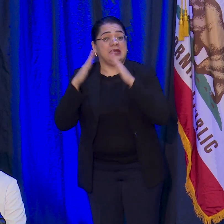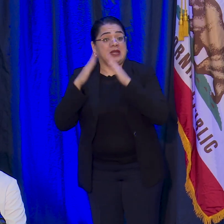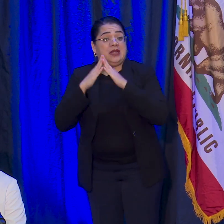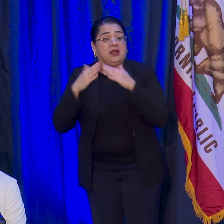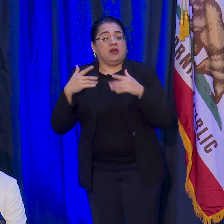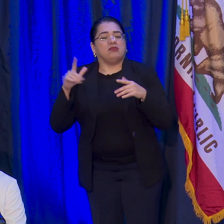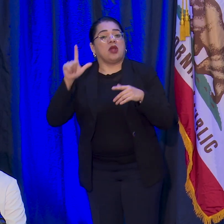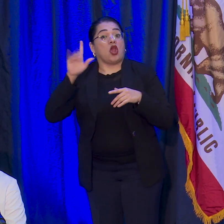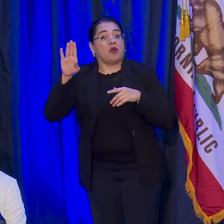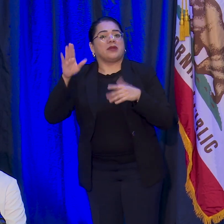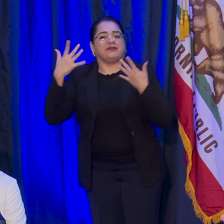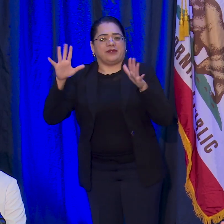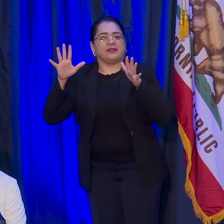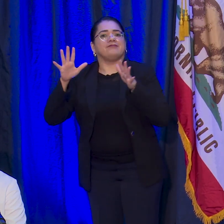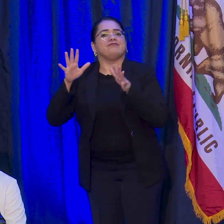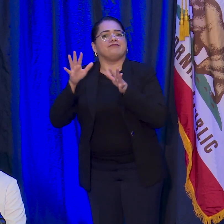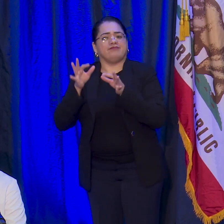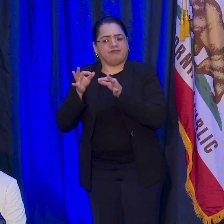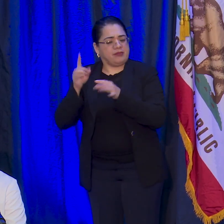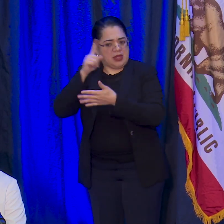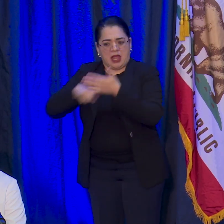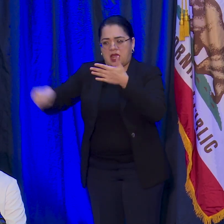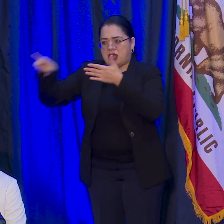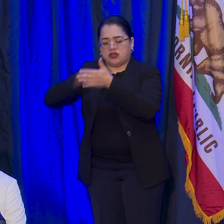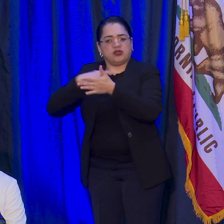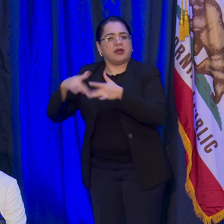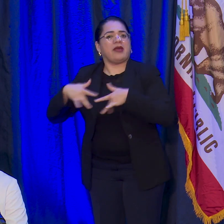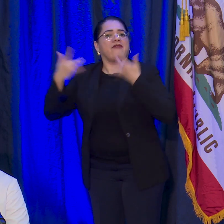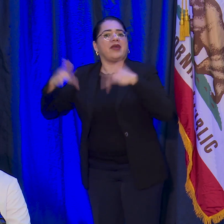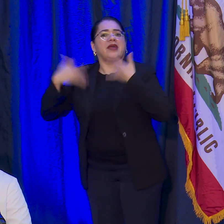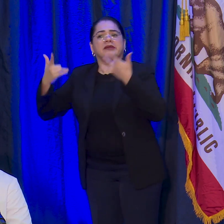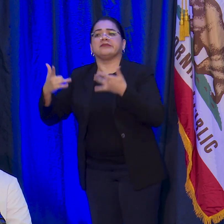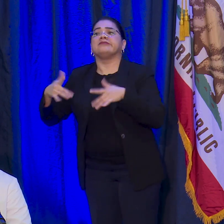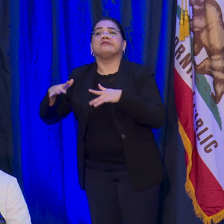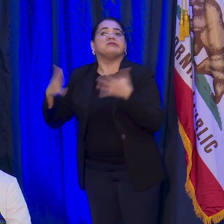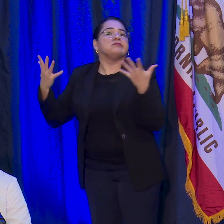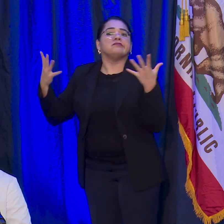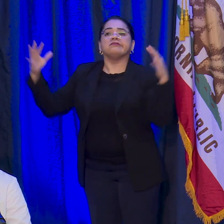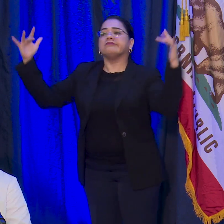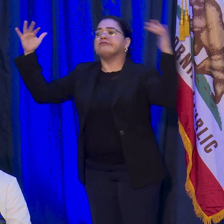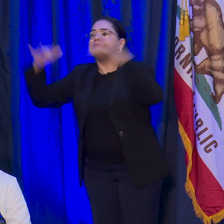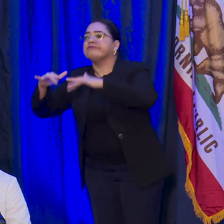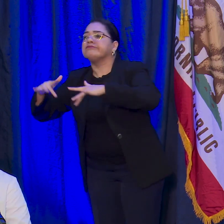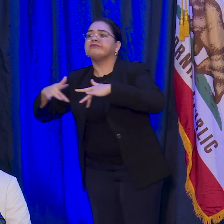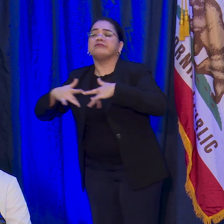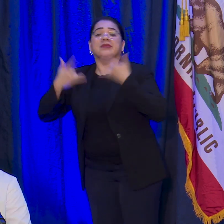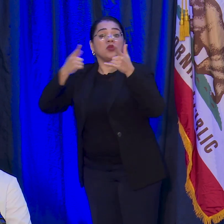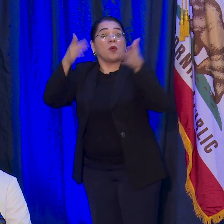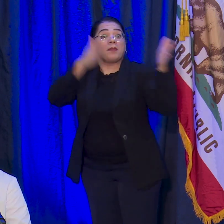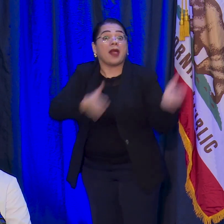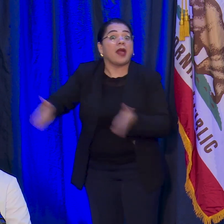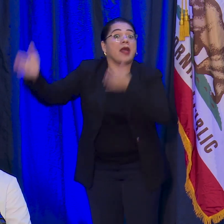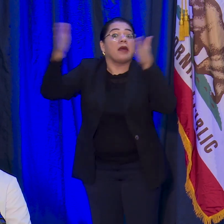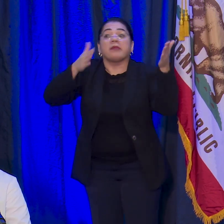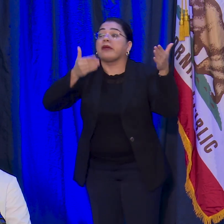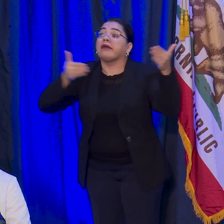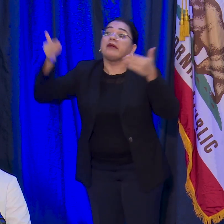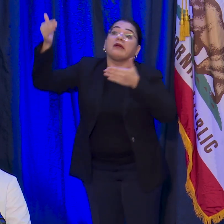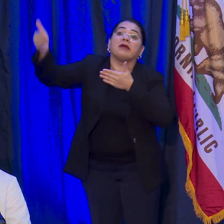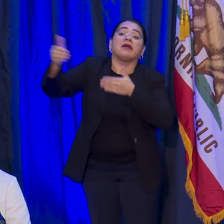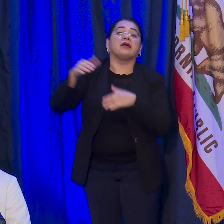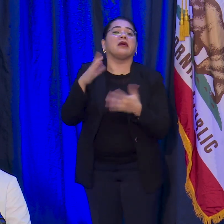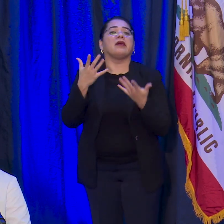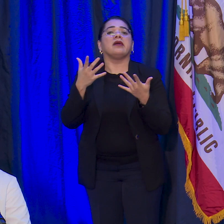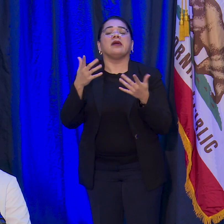We have canceled or postponed most events. There's no need for events right now. We shouldn't be planning events, even things like